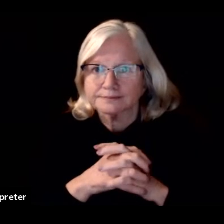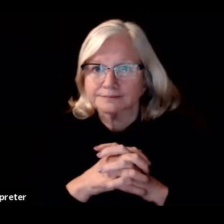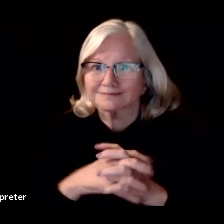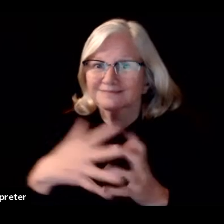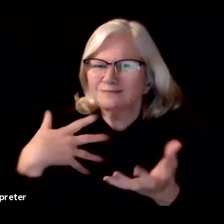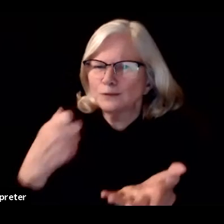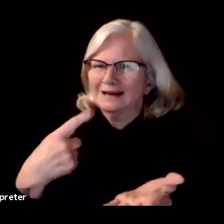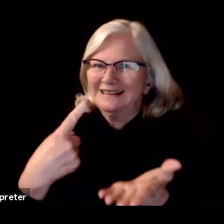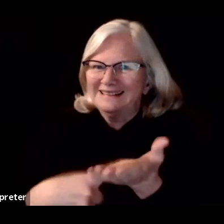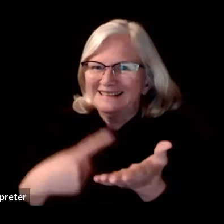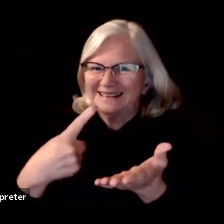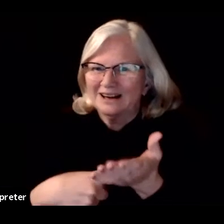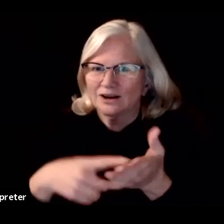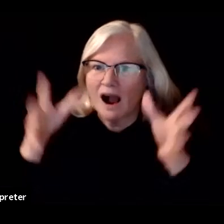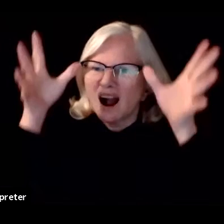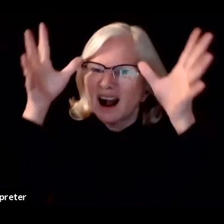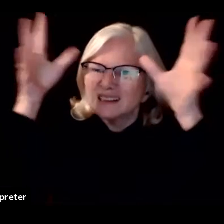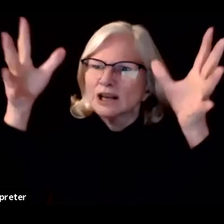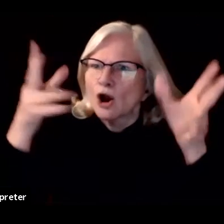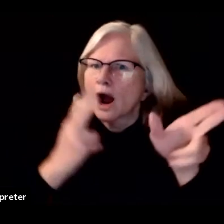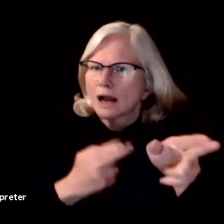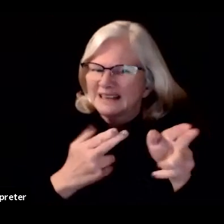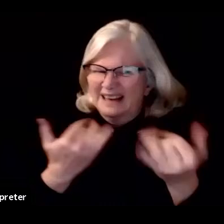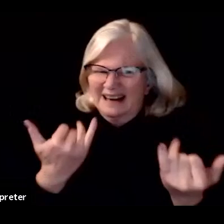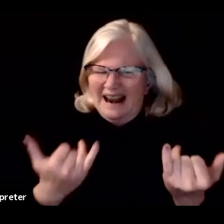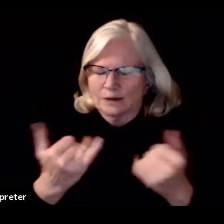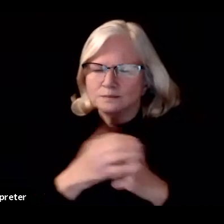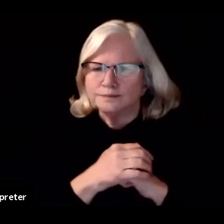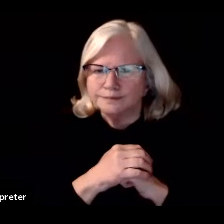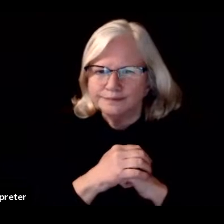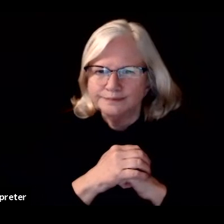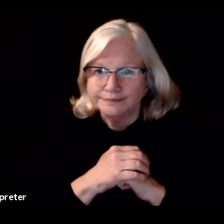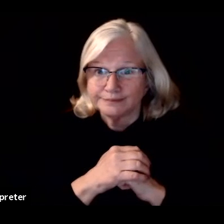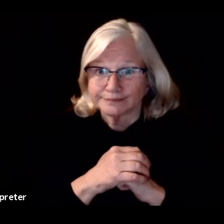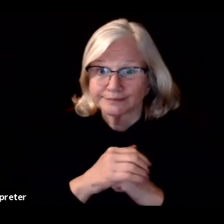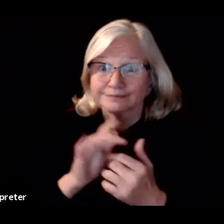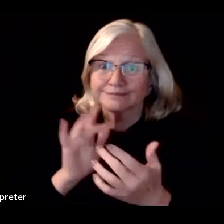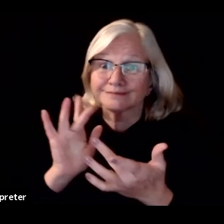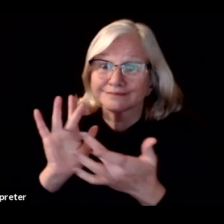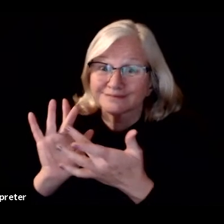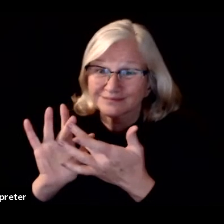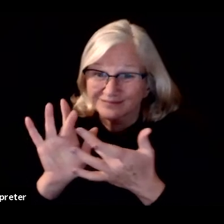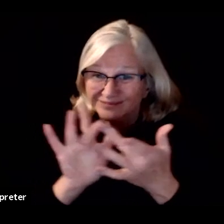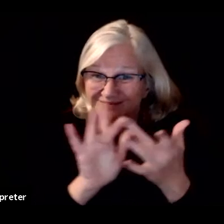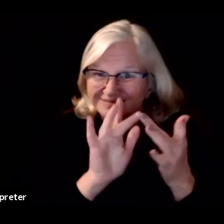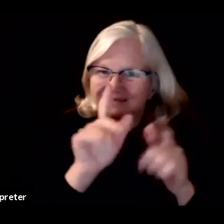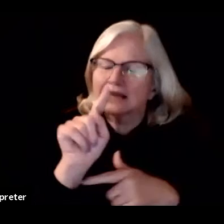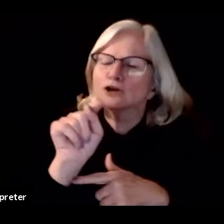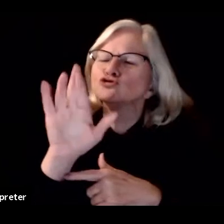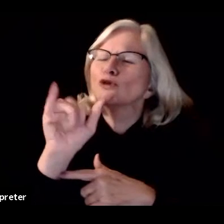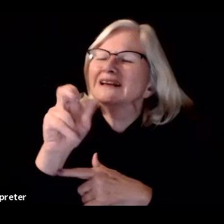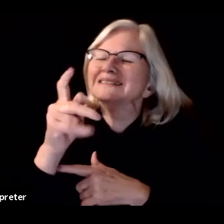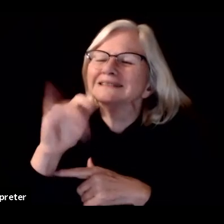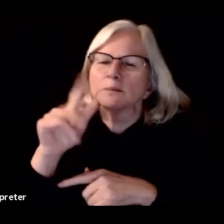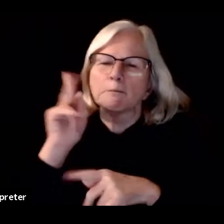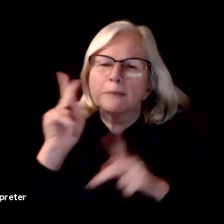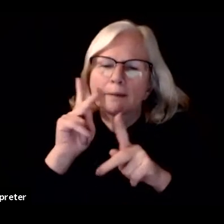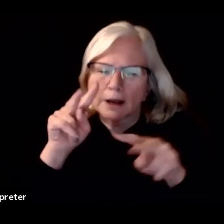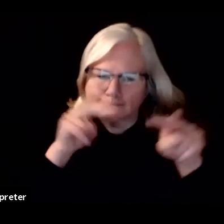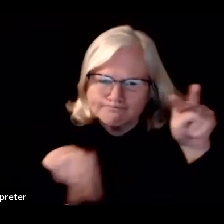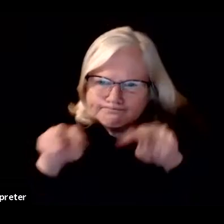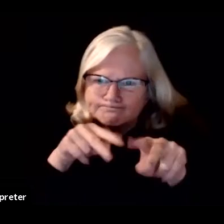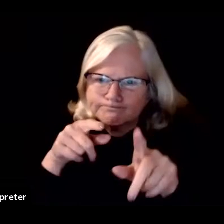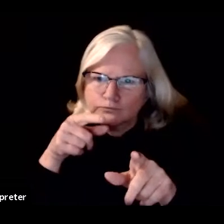just a note, for those of you that know me, know I'm not offering any tips about how to do a better job of hunting. I couldn't